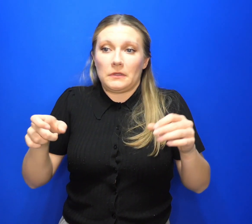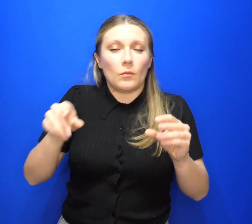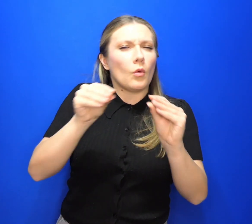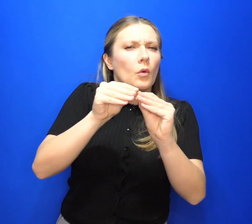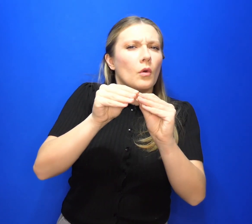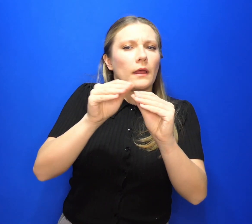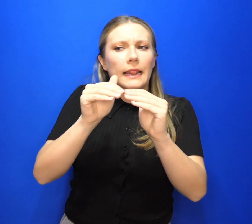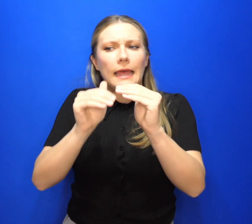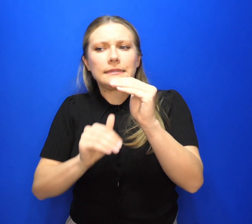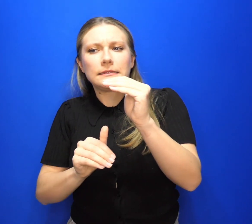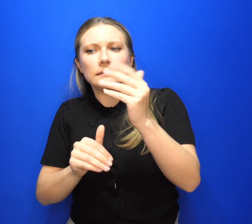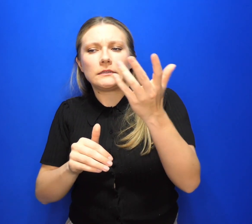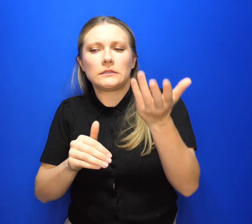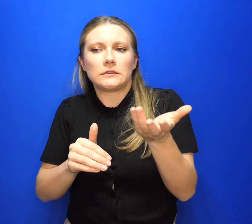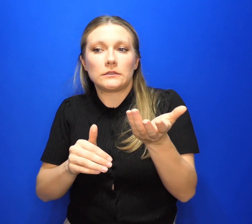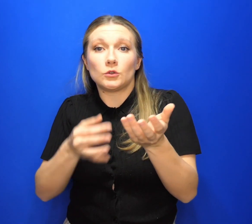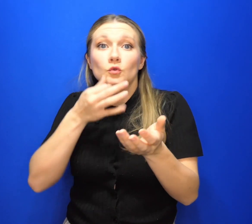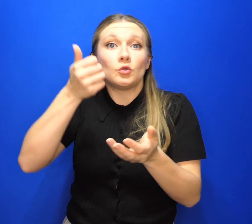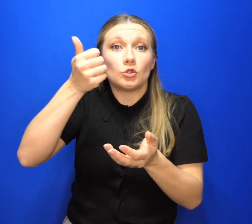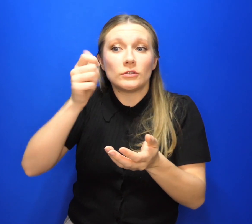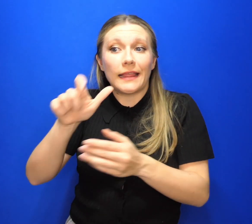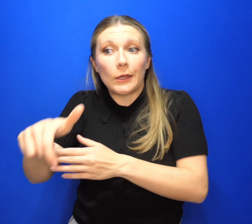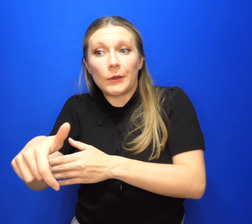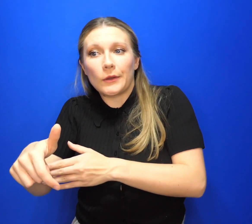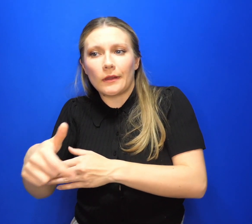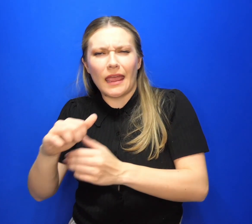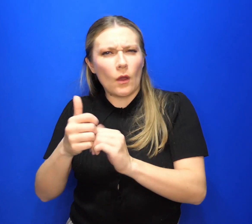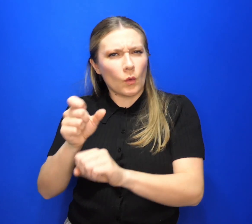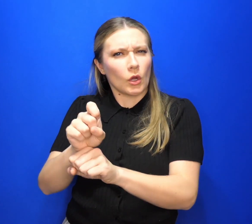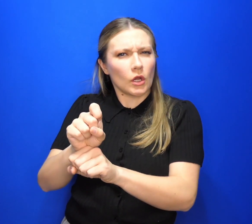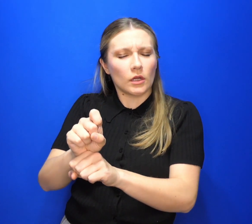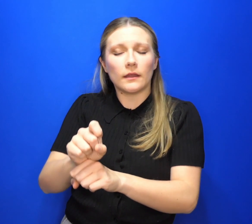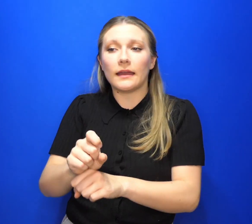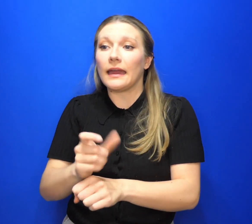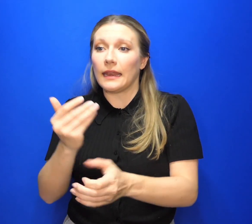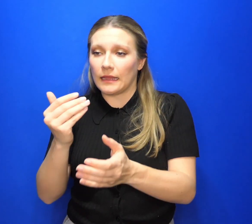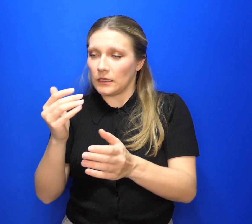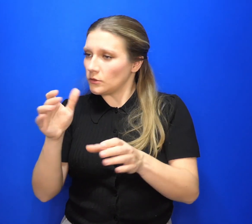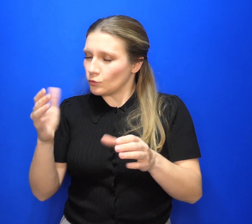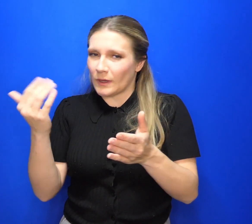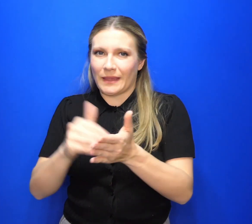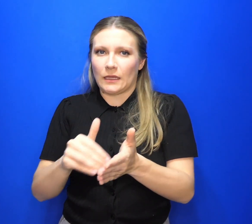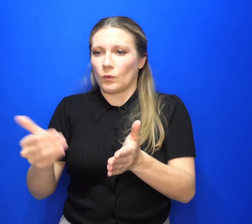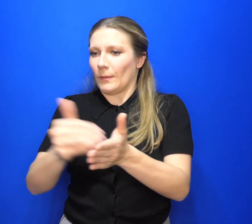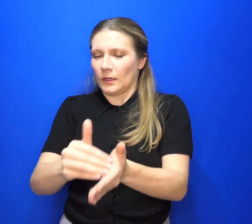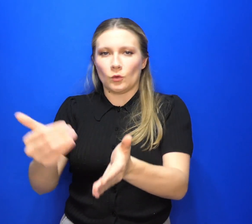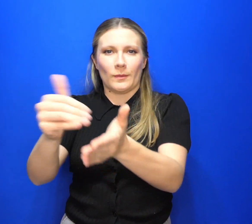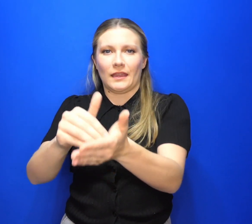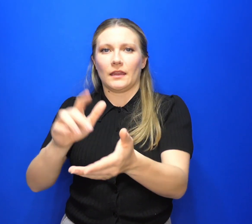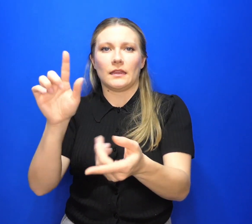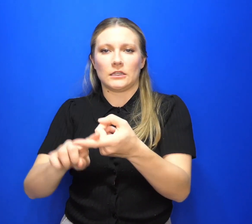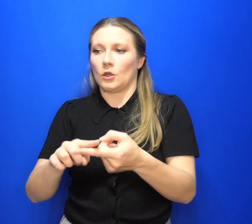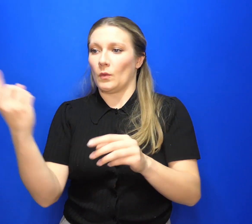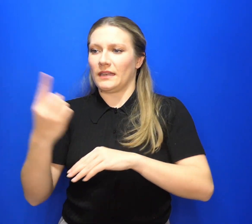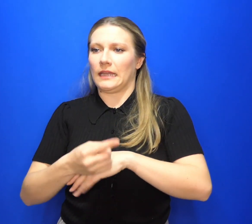more, a little less, a little sooner, a little later? How does this insulin work? And then you do it again and again and again until one day it just makes sense every time you do